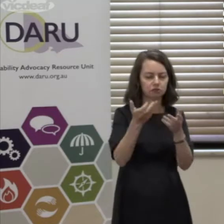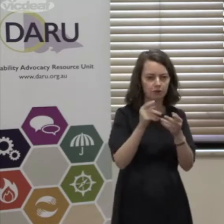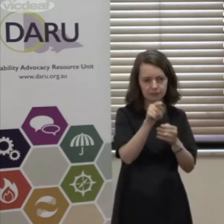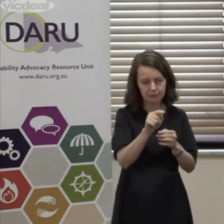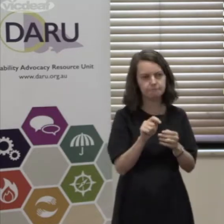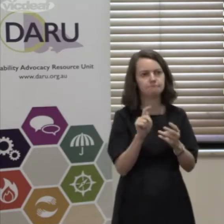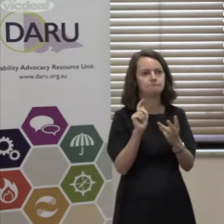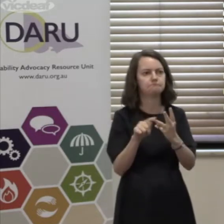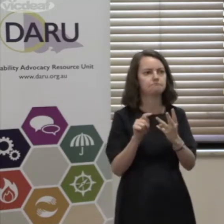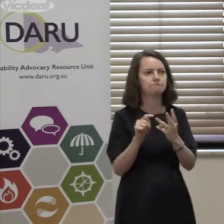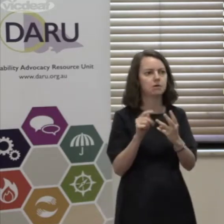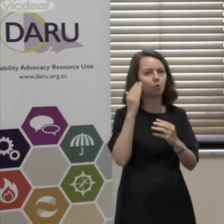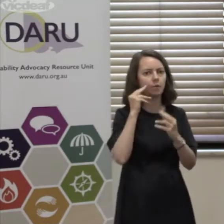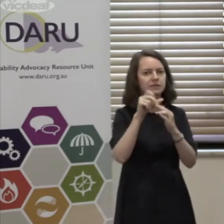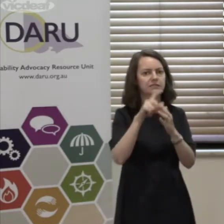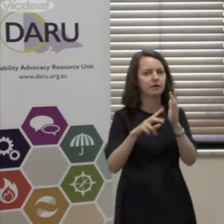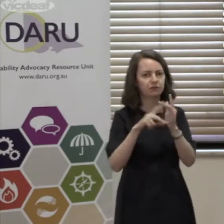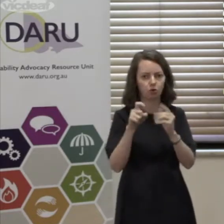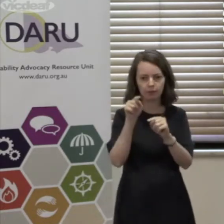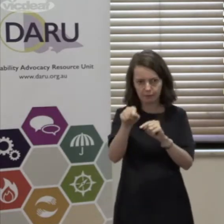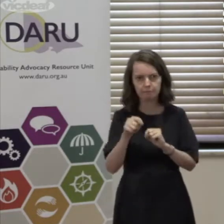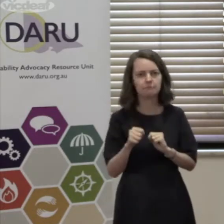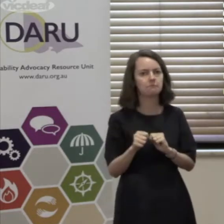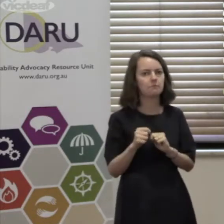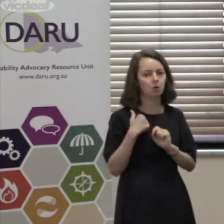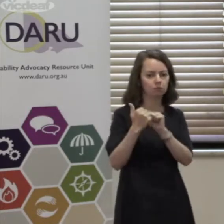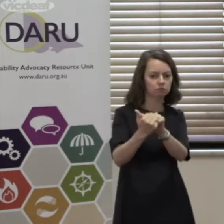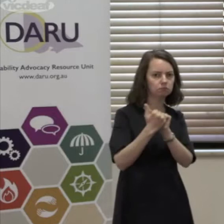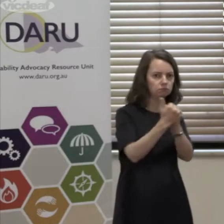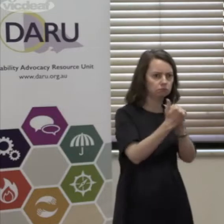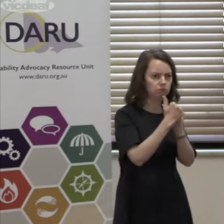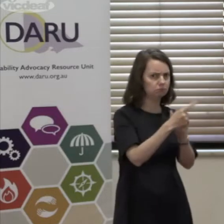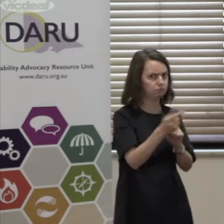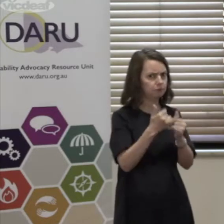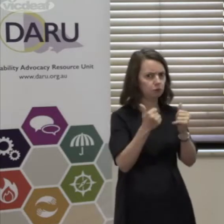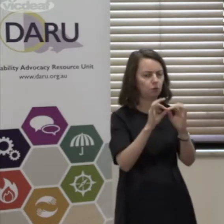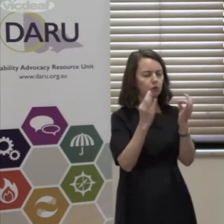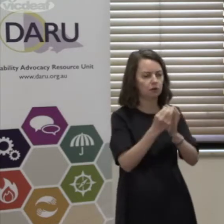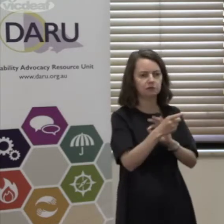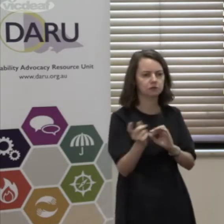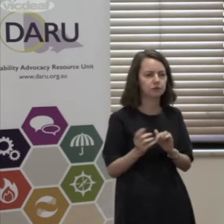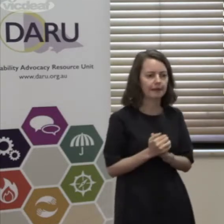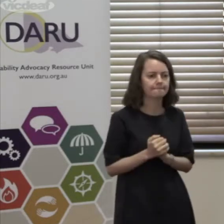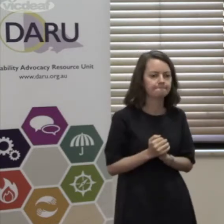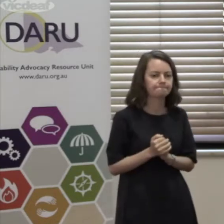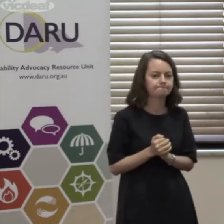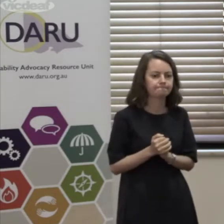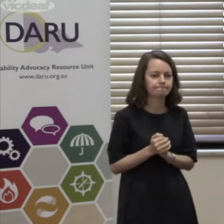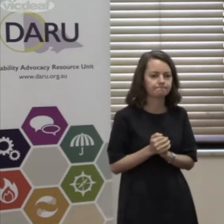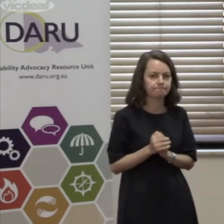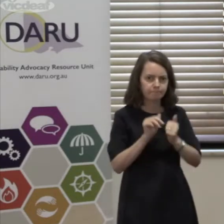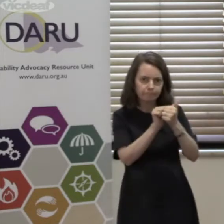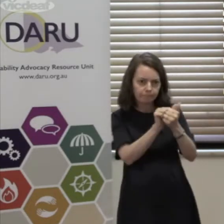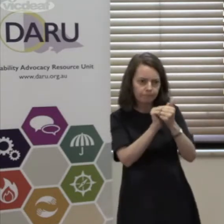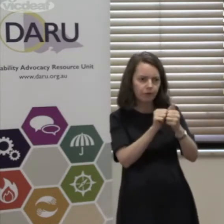Service and Women with Disabilities Victoria. So a lot of really great organisations. And we're developing